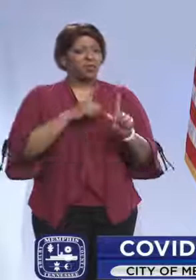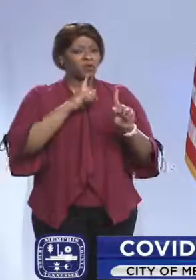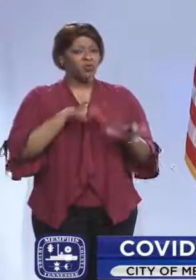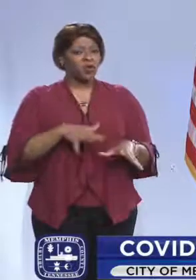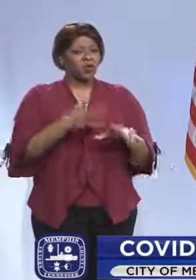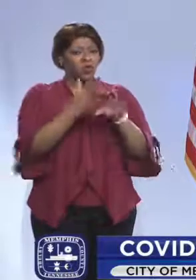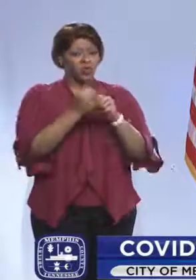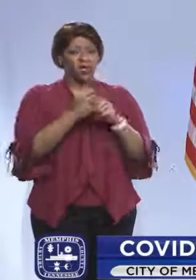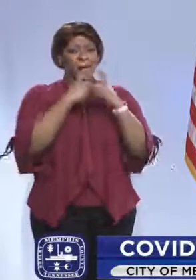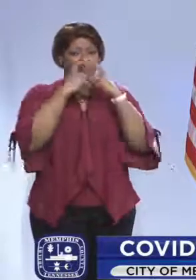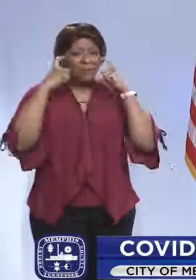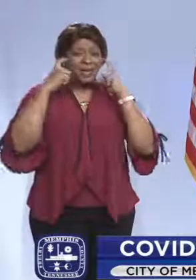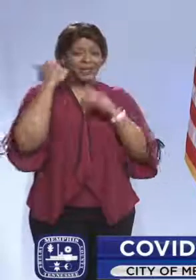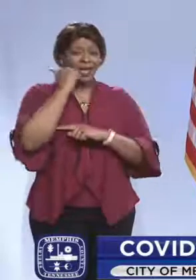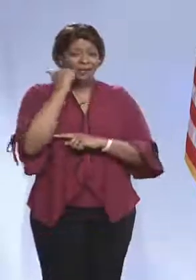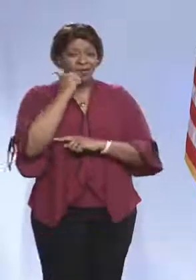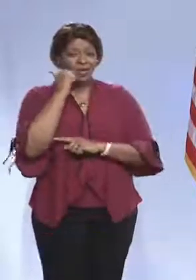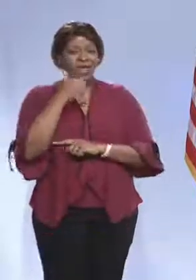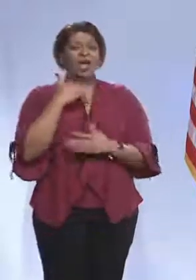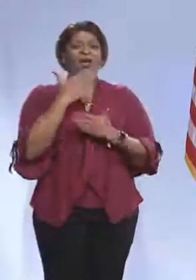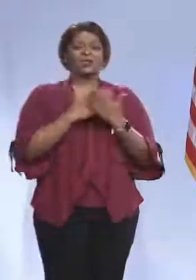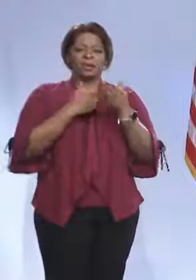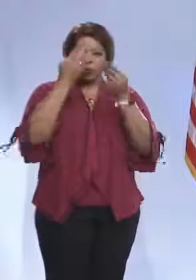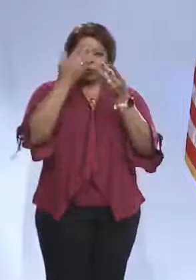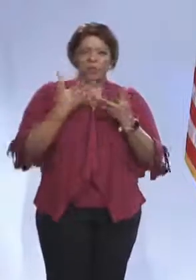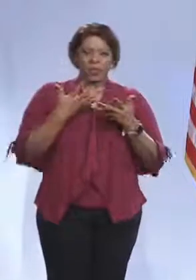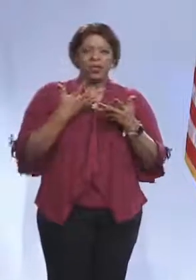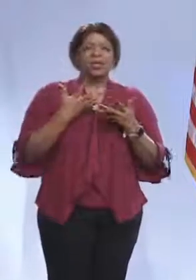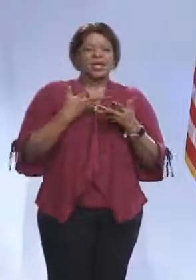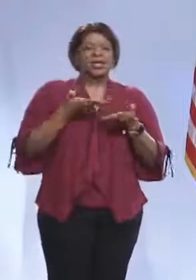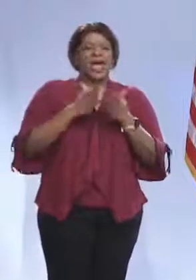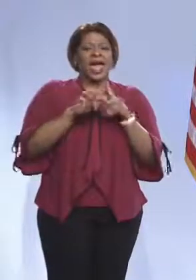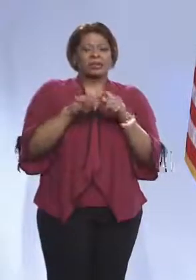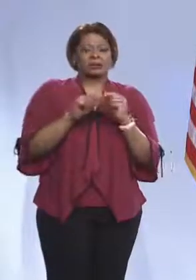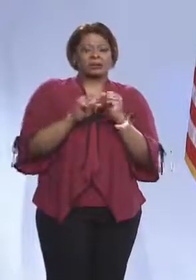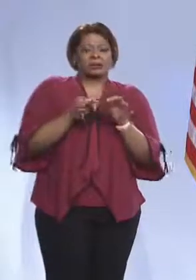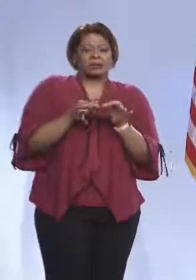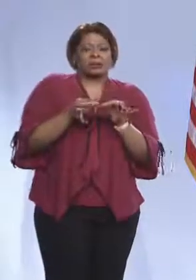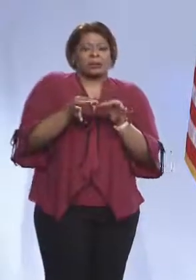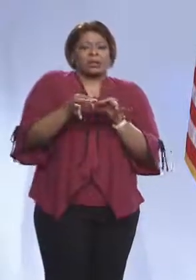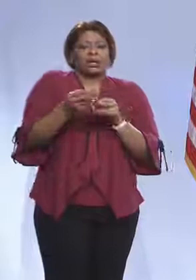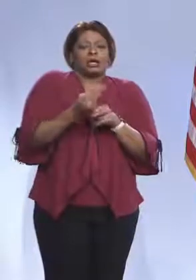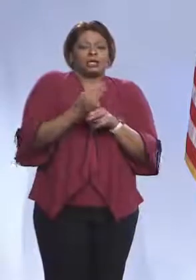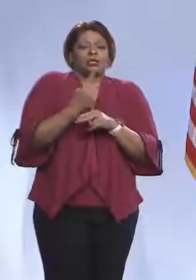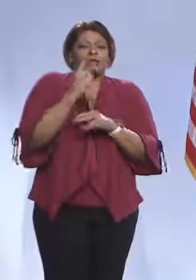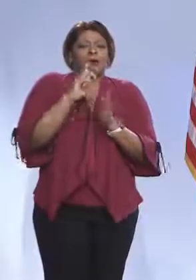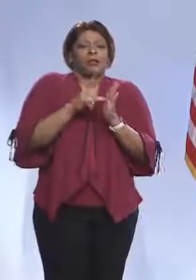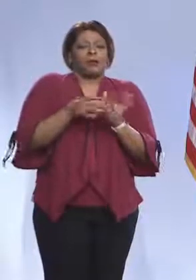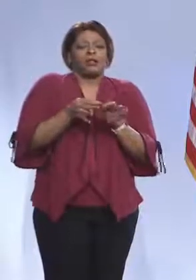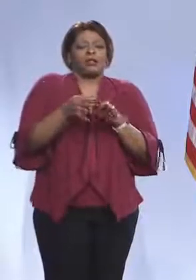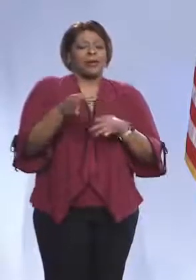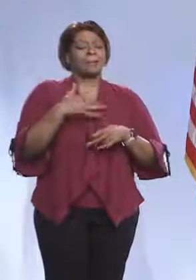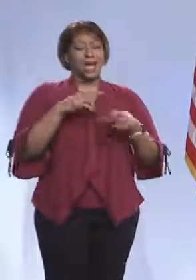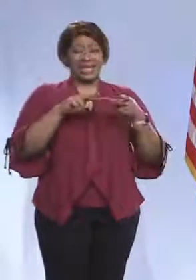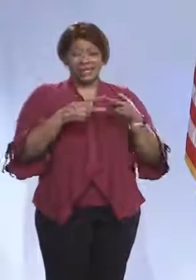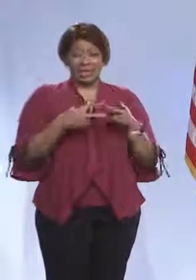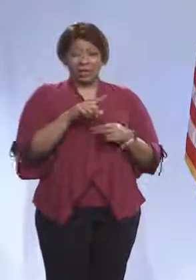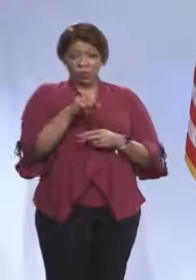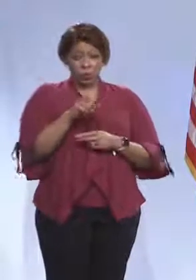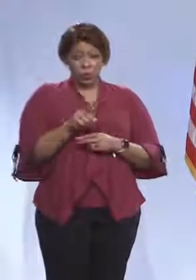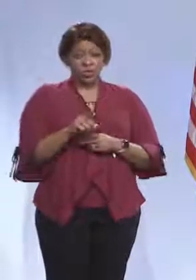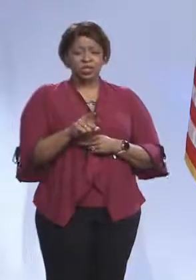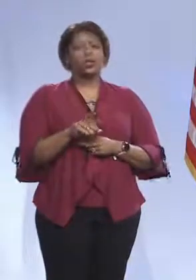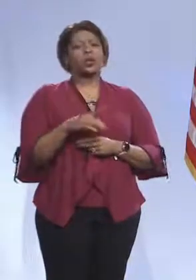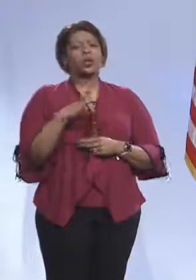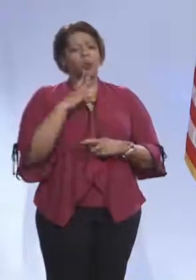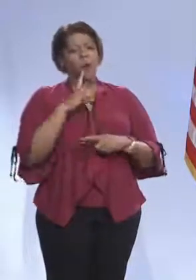are receiving a mask a day? Because we've gotten some reports that they're being asked to stretch it as far as they can. And then my second question is, when